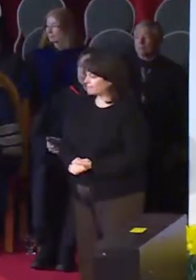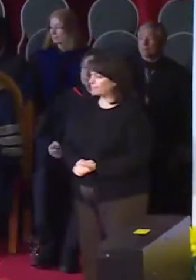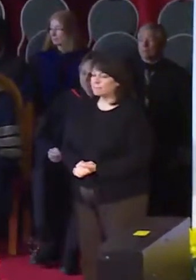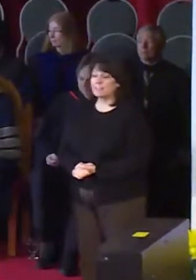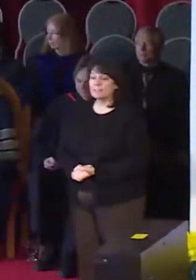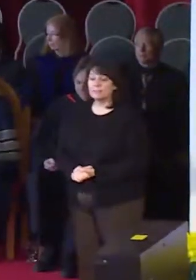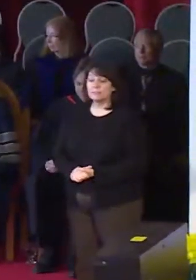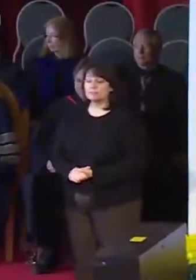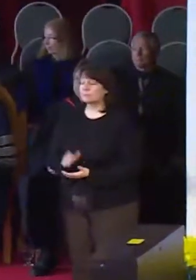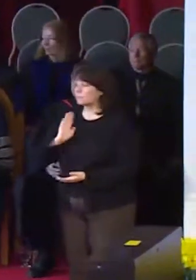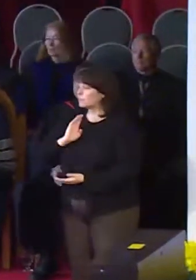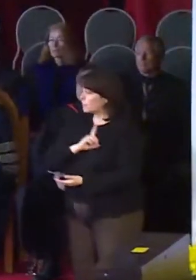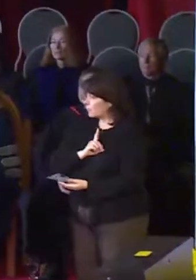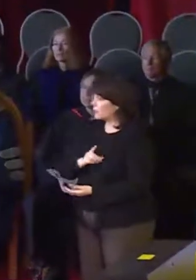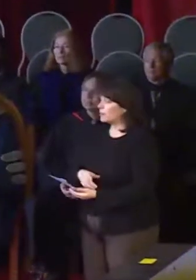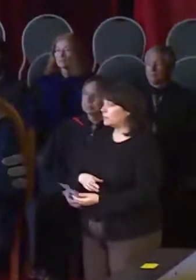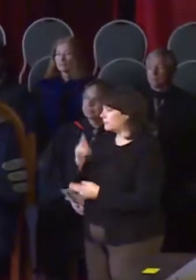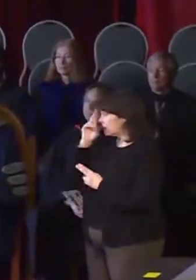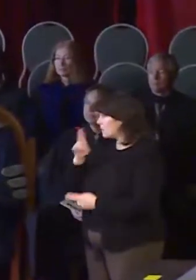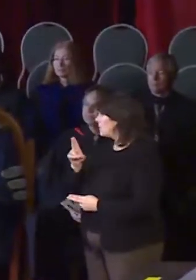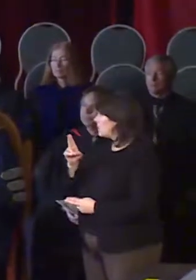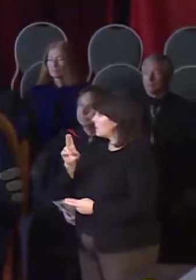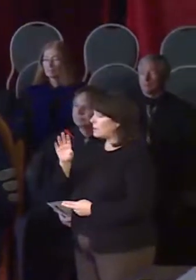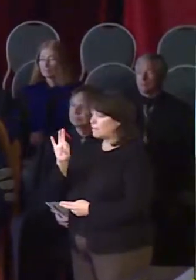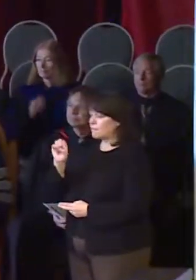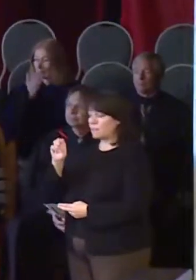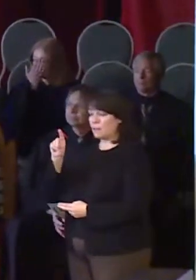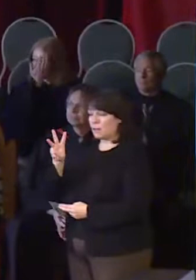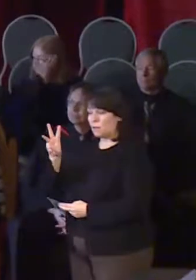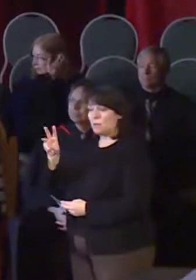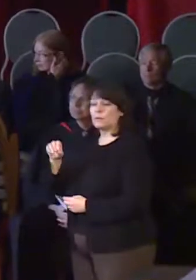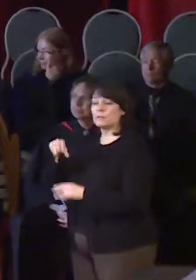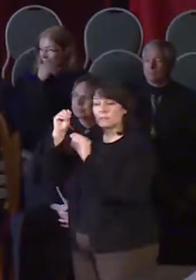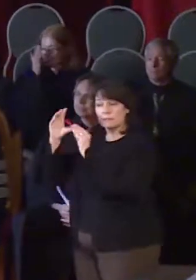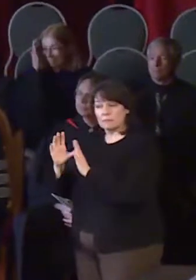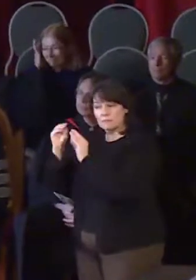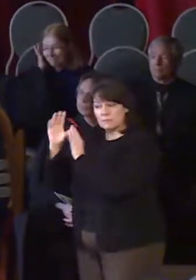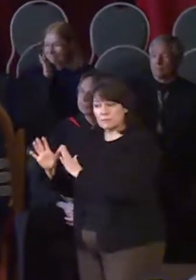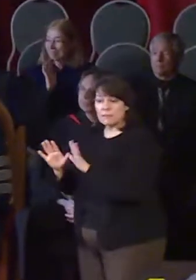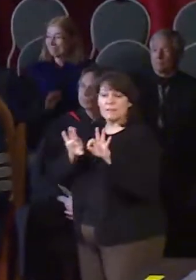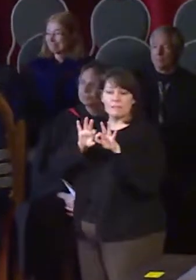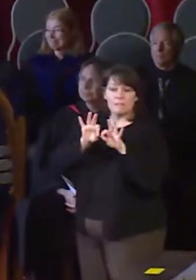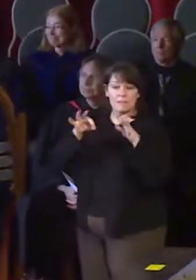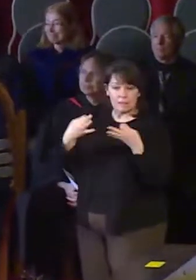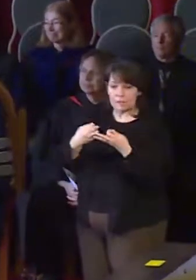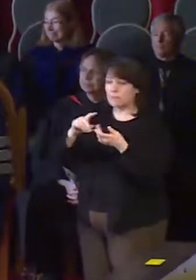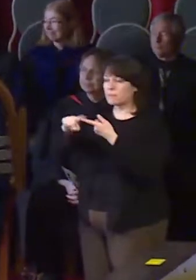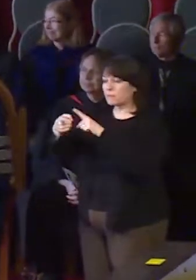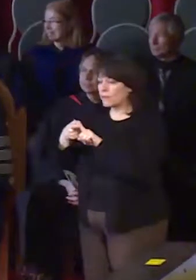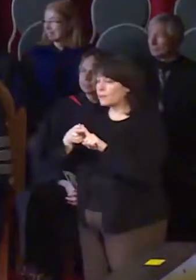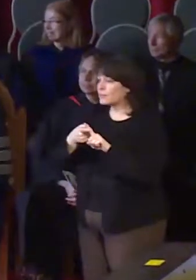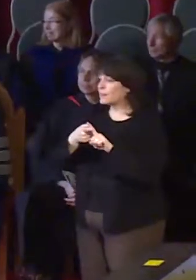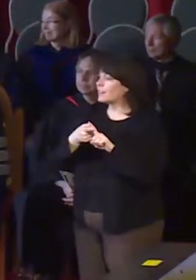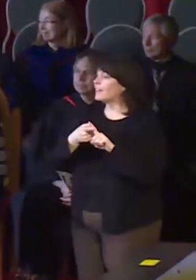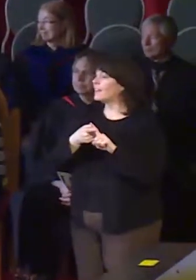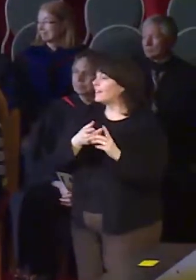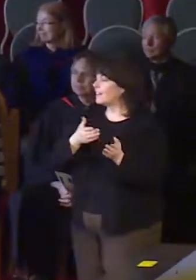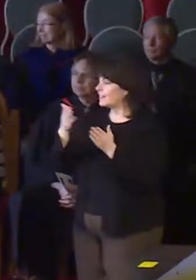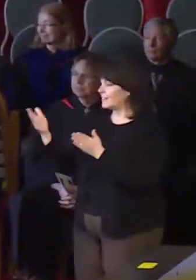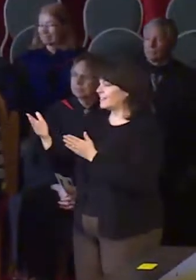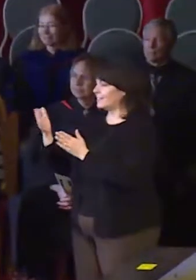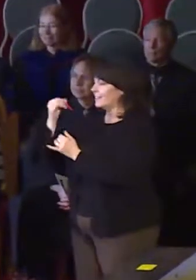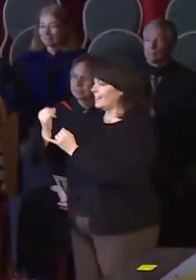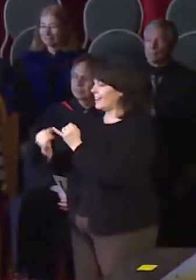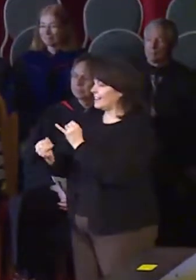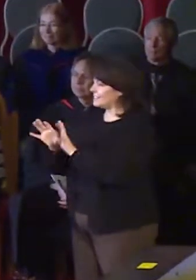Well, members of the board, honorary fellows and faculty of the university, families and friends of the graduands, and last